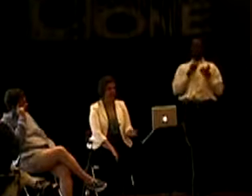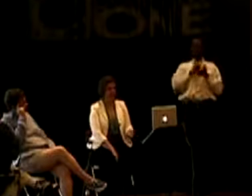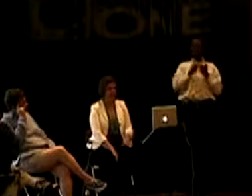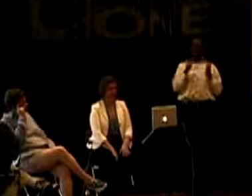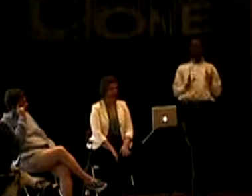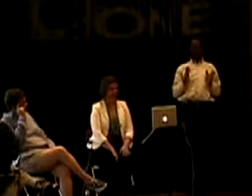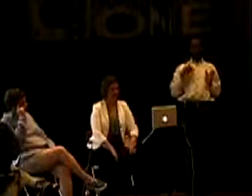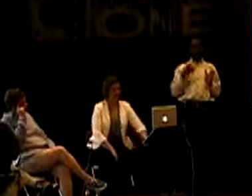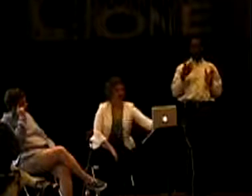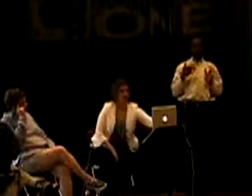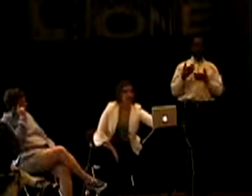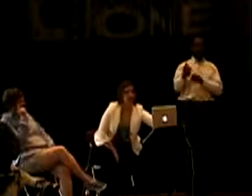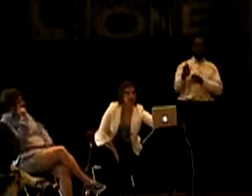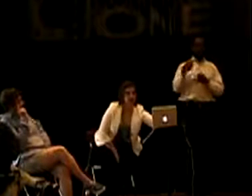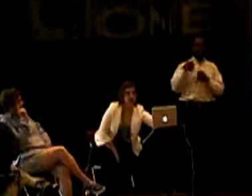say anything about that?